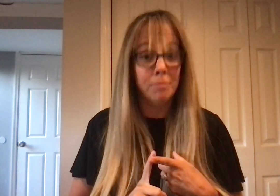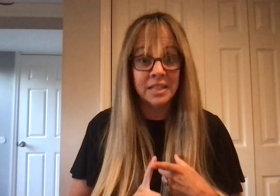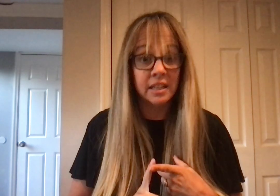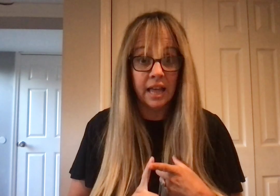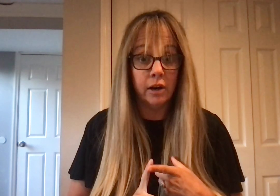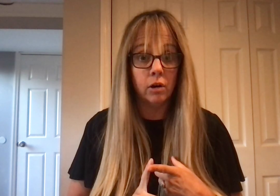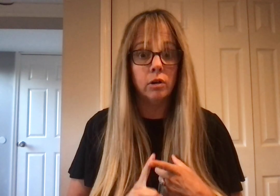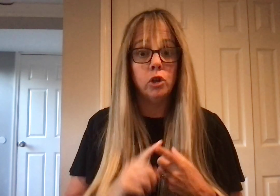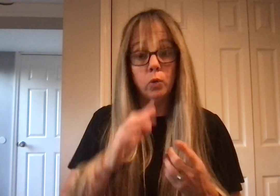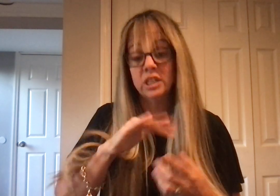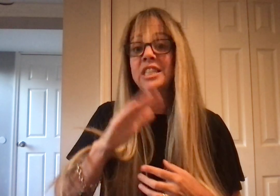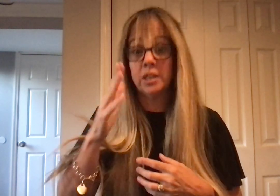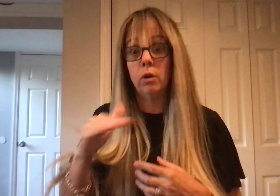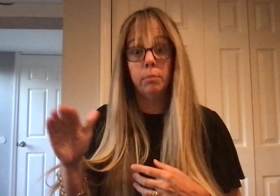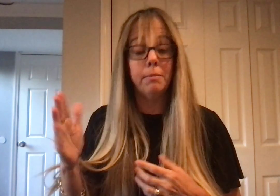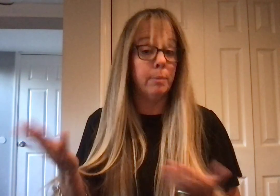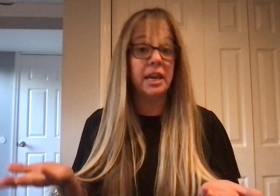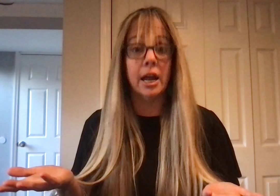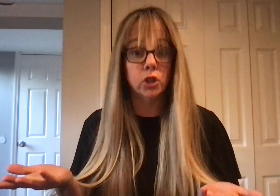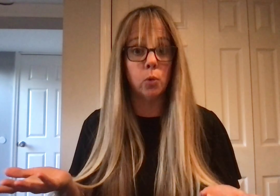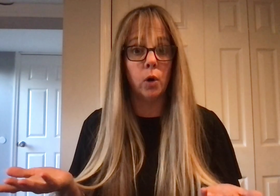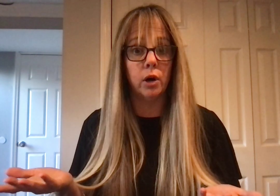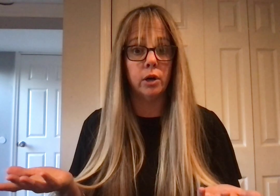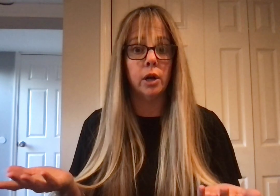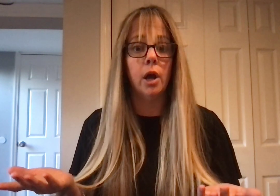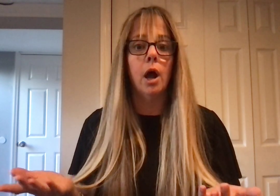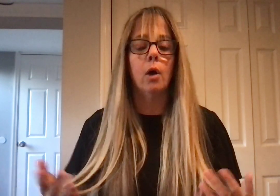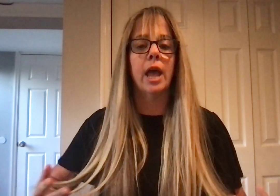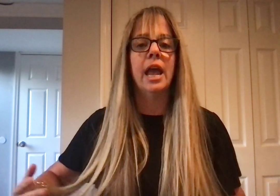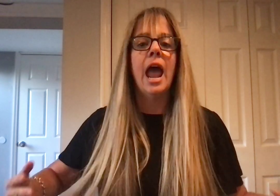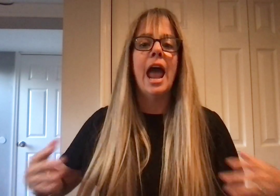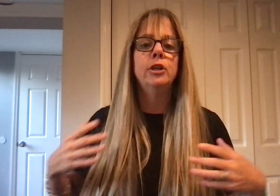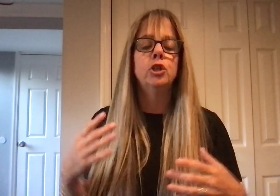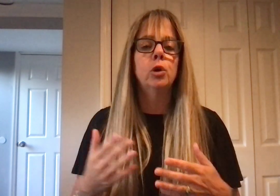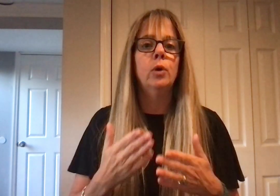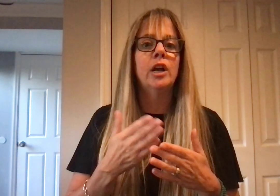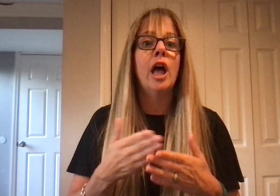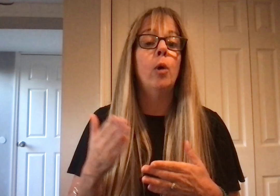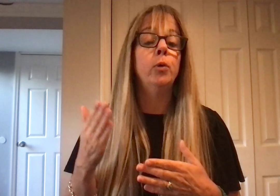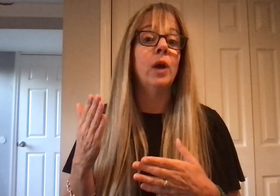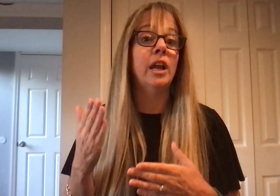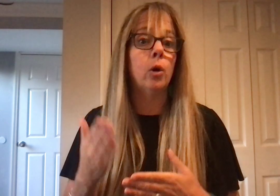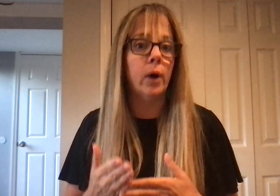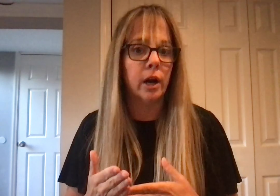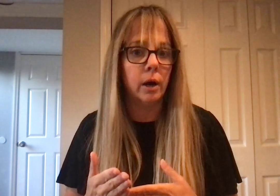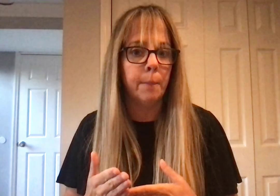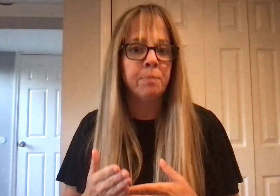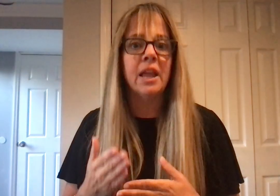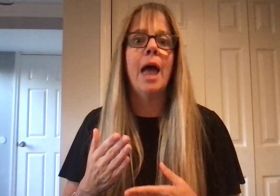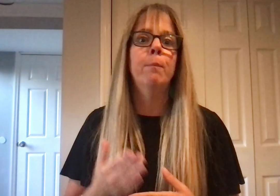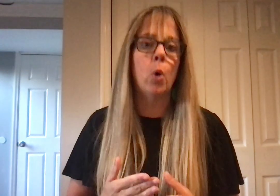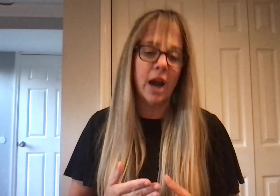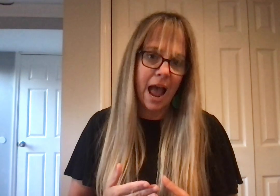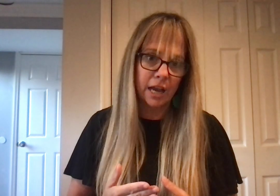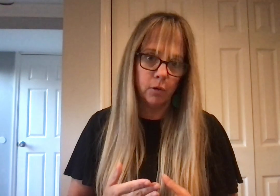a letter, you could still maybe catch the word. Okay? And two, it'll help you get it quicker and more